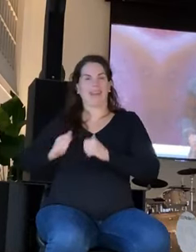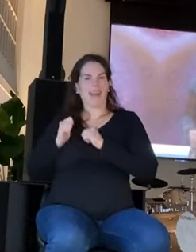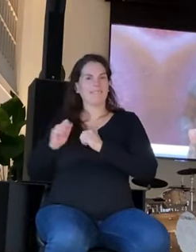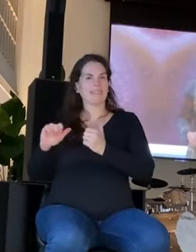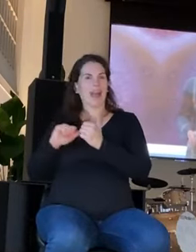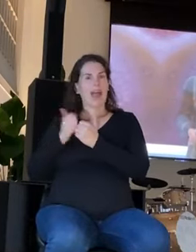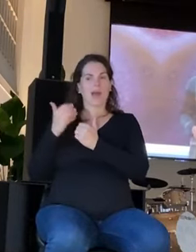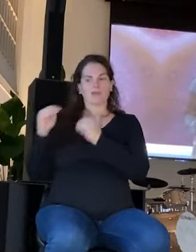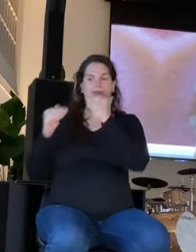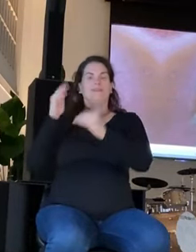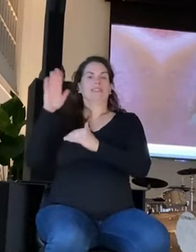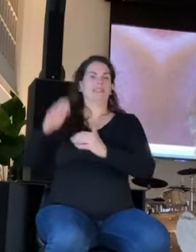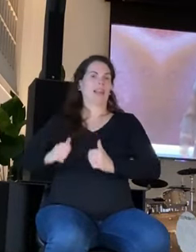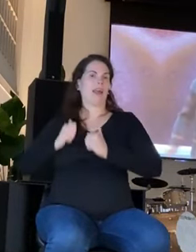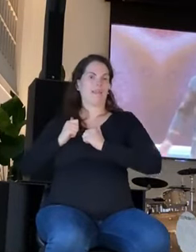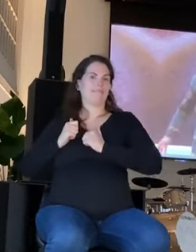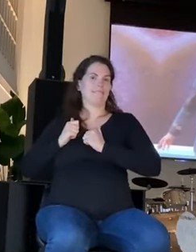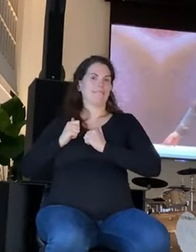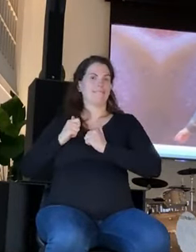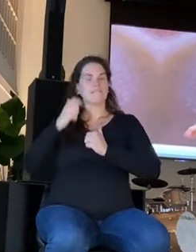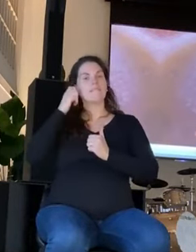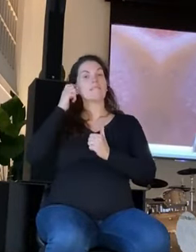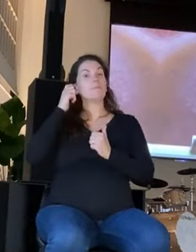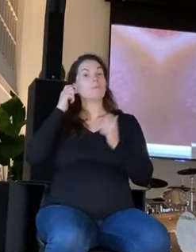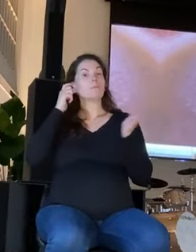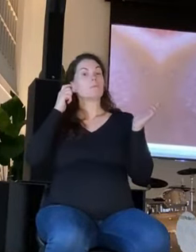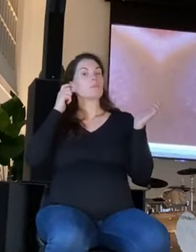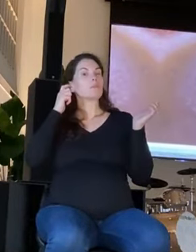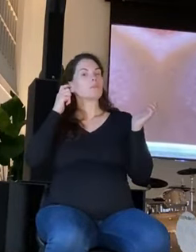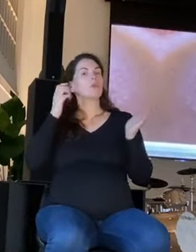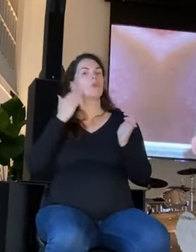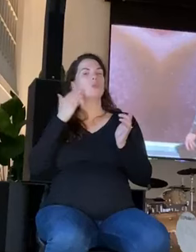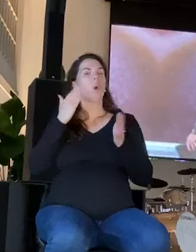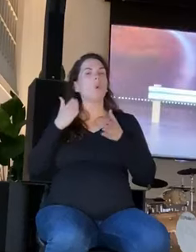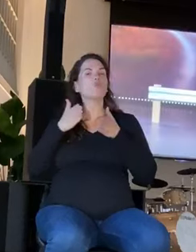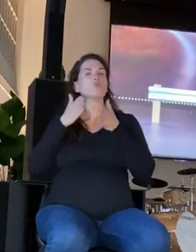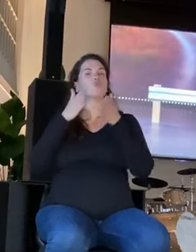enhance our life. It's like a guardrail. Right? You see this guardrail here?